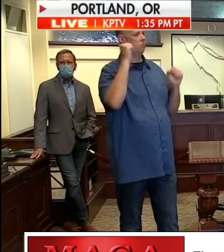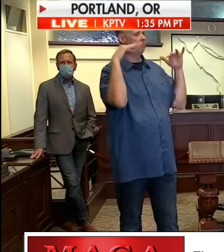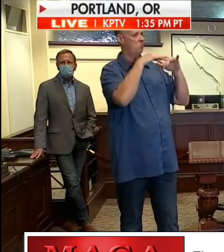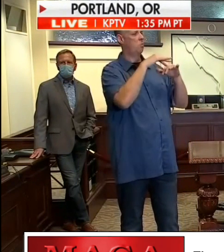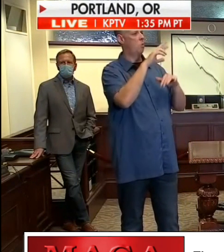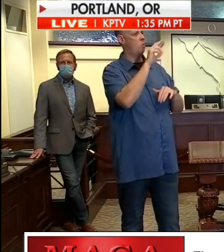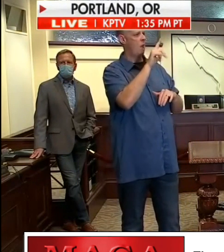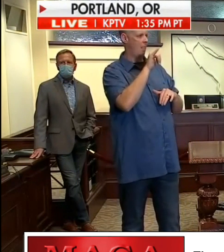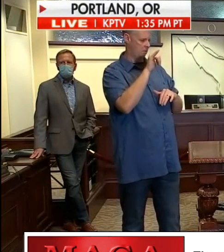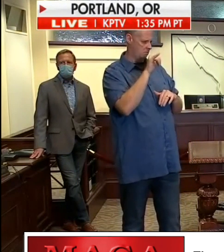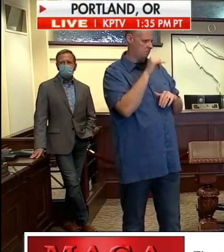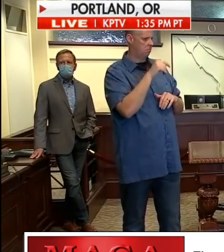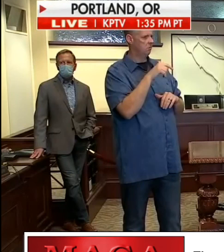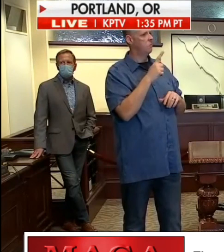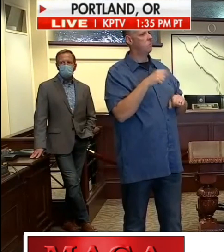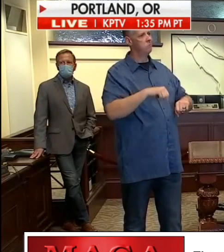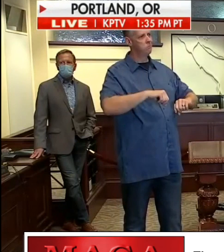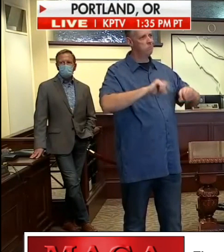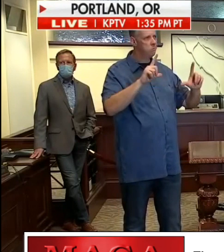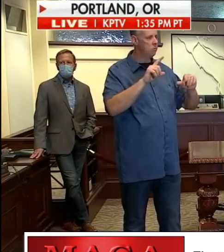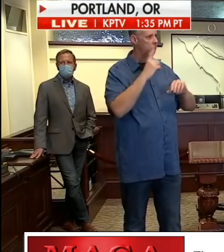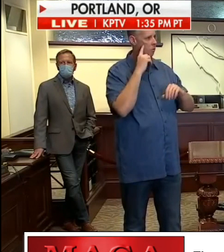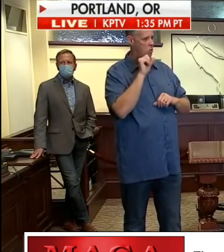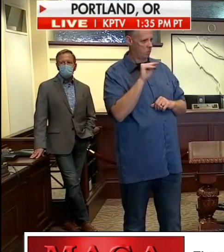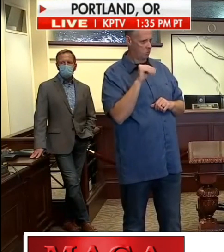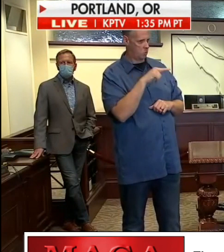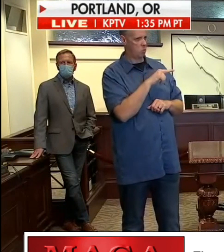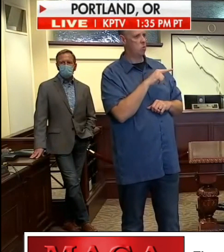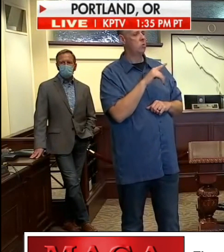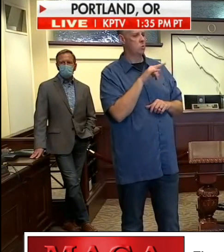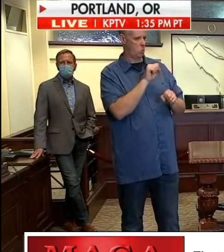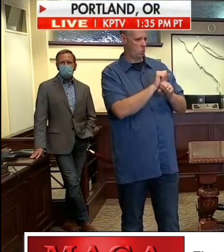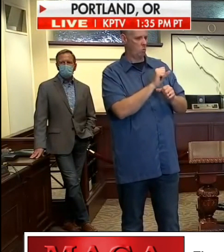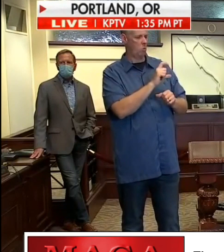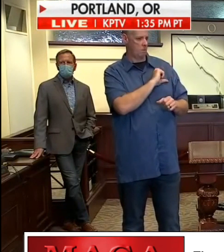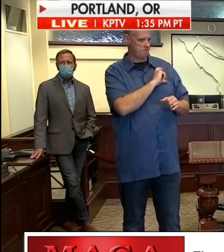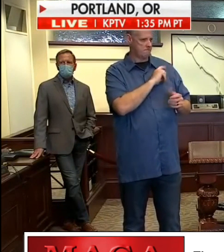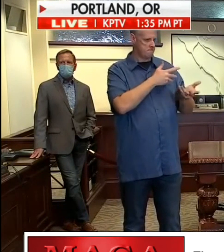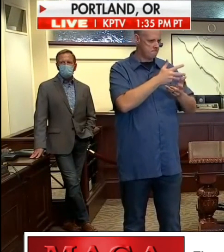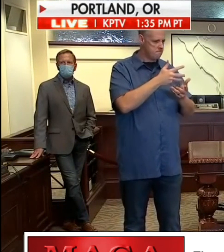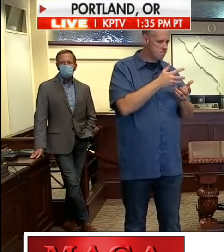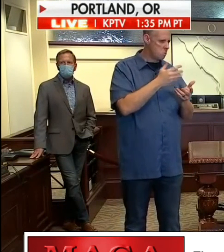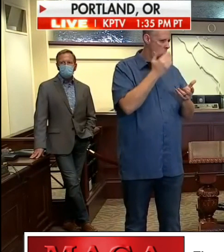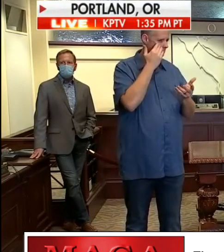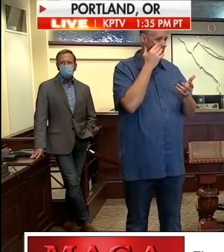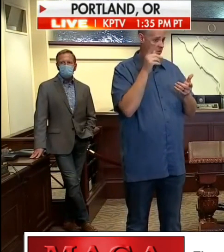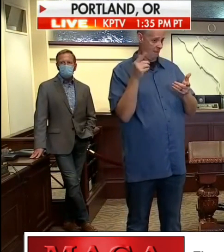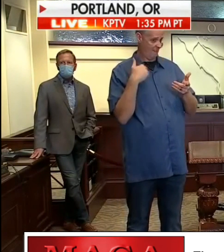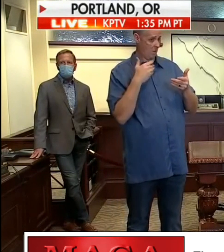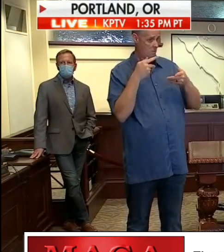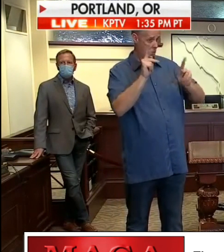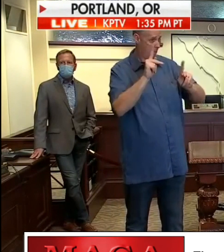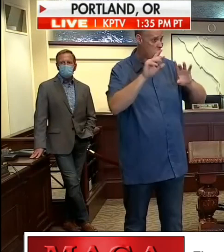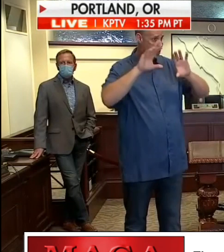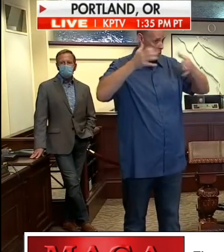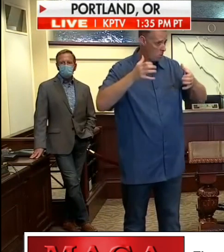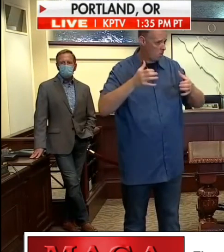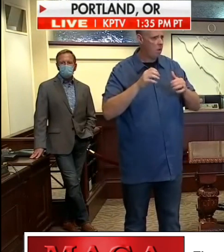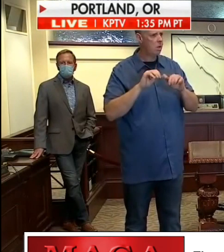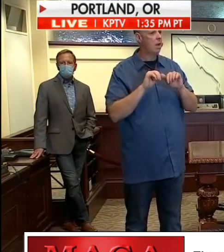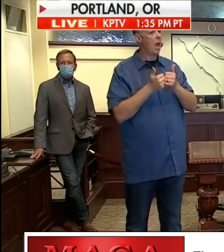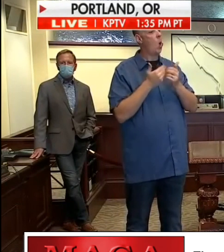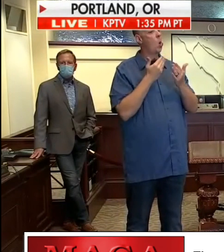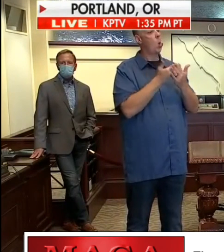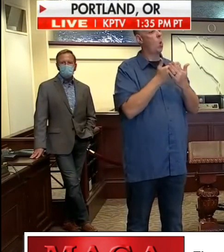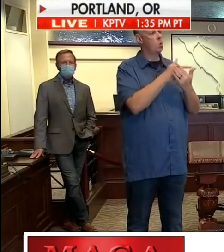Said on a video that's posted on social media that he had been working closely with law enforcement. Did they have a permit? Did they have some kind of permit? And how closely did you